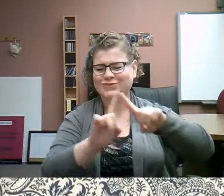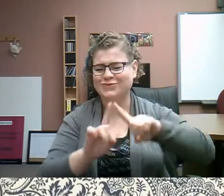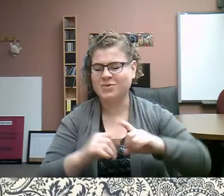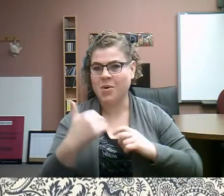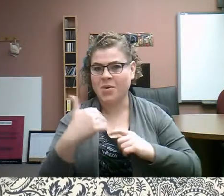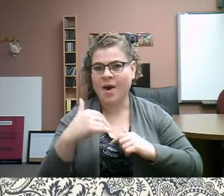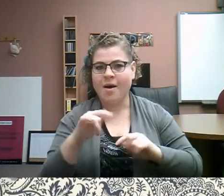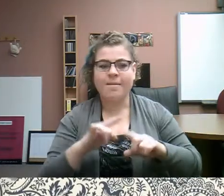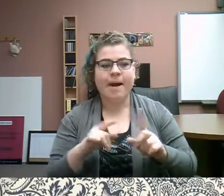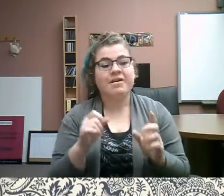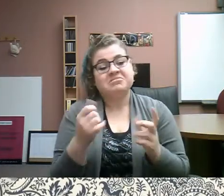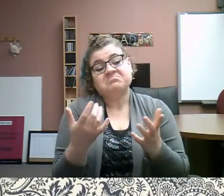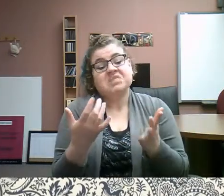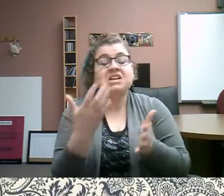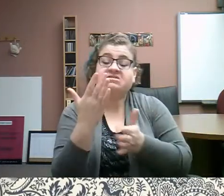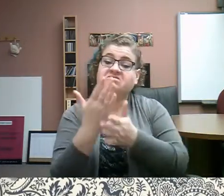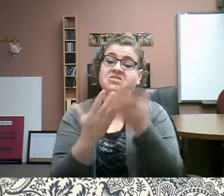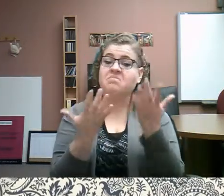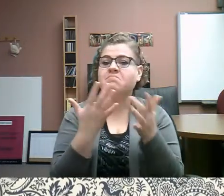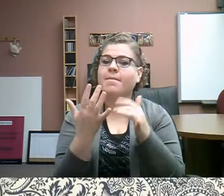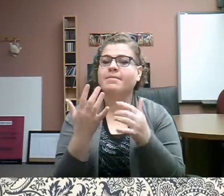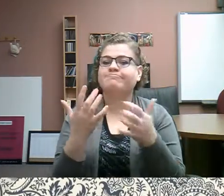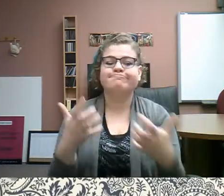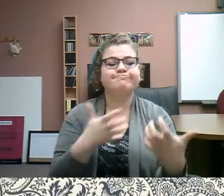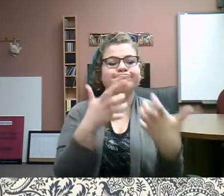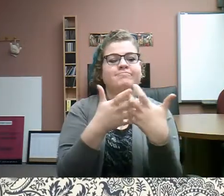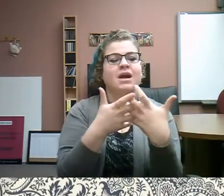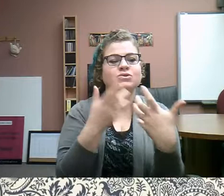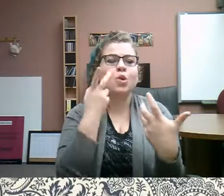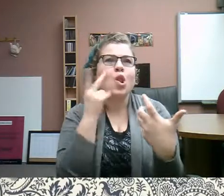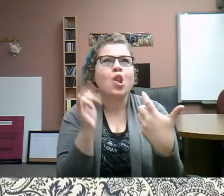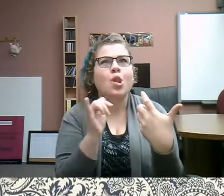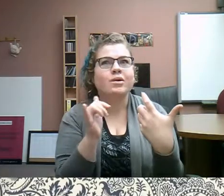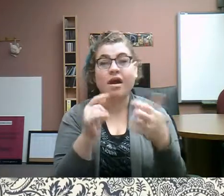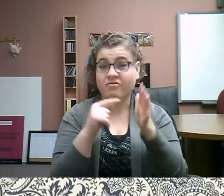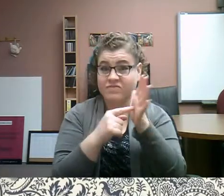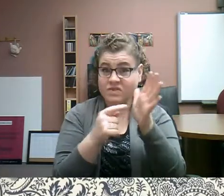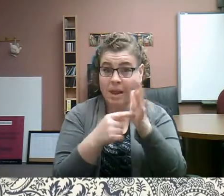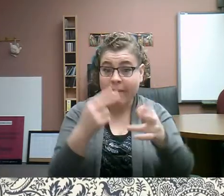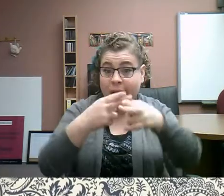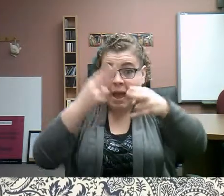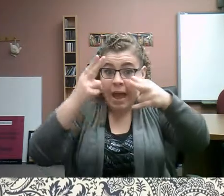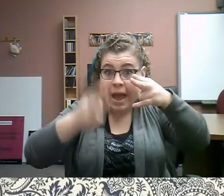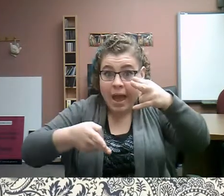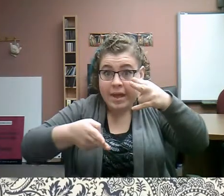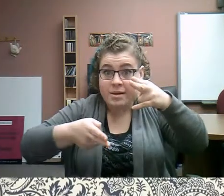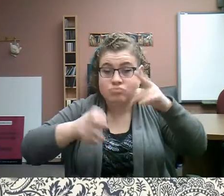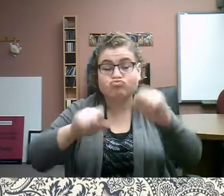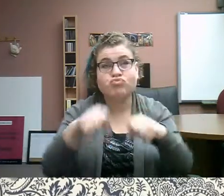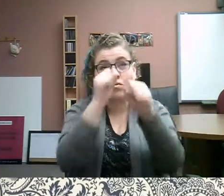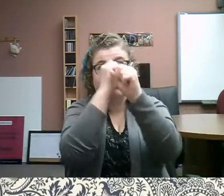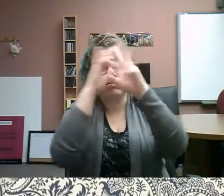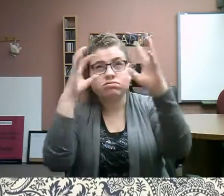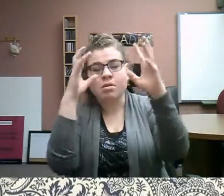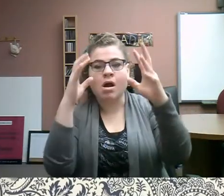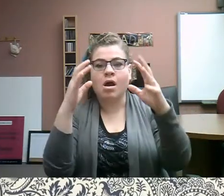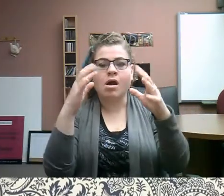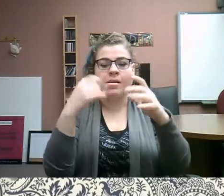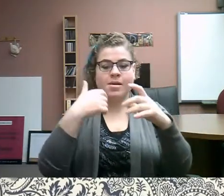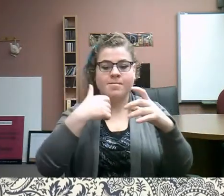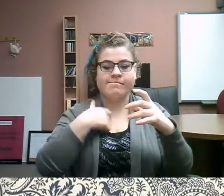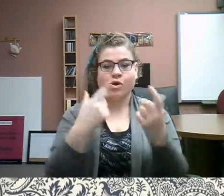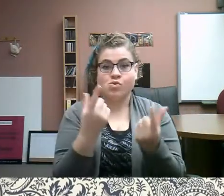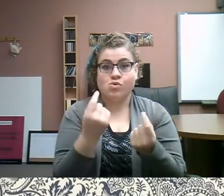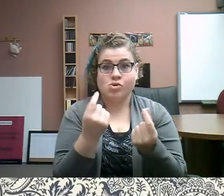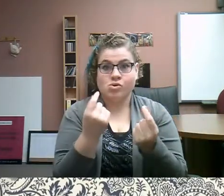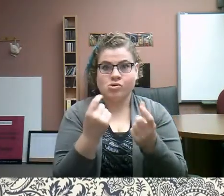foods, the signs, they're all different, but some of them, they kind of match what they look like. For an example, an egg. You